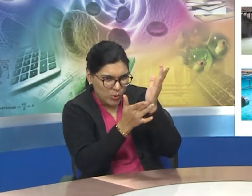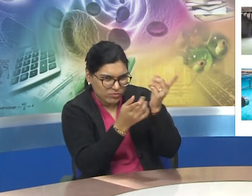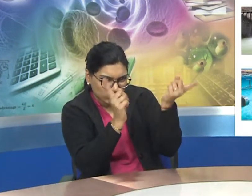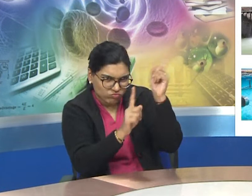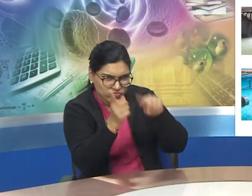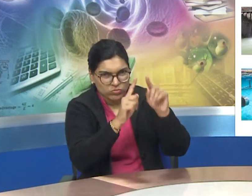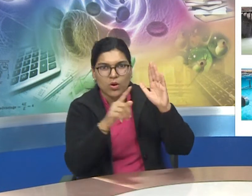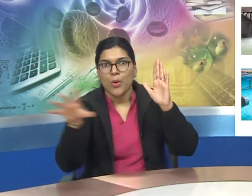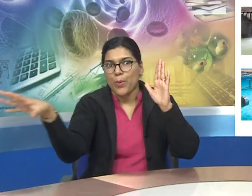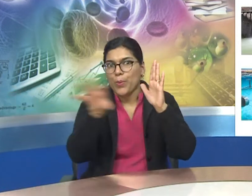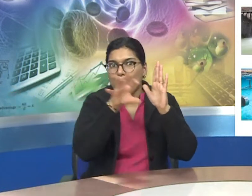There are different